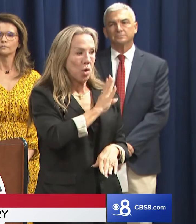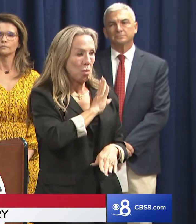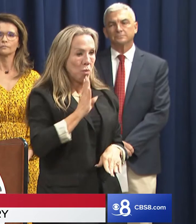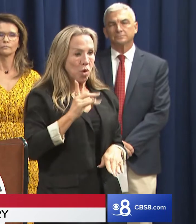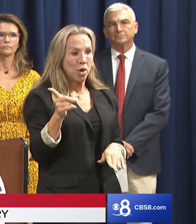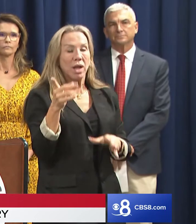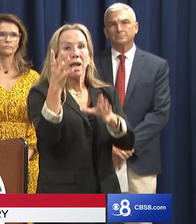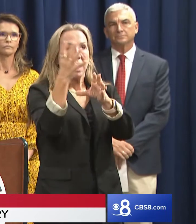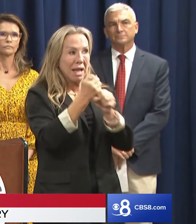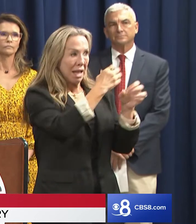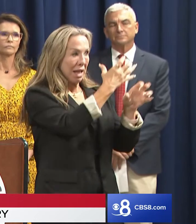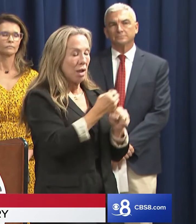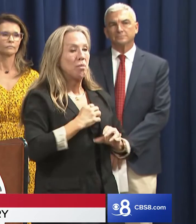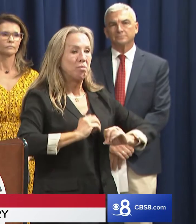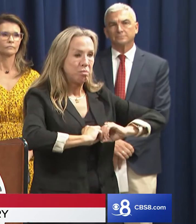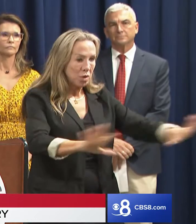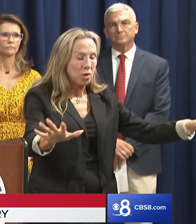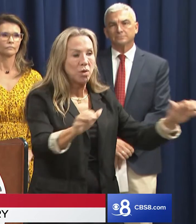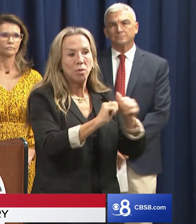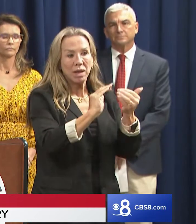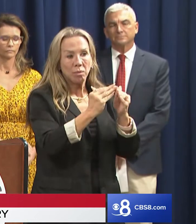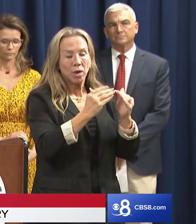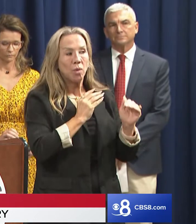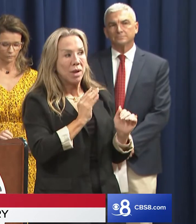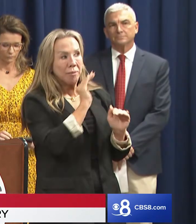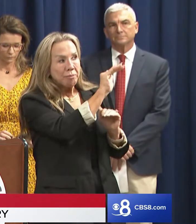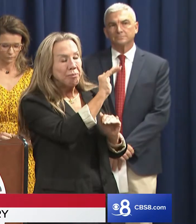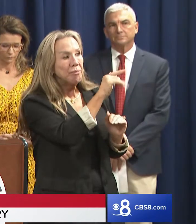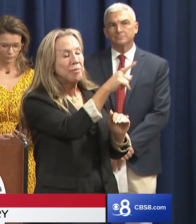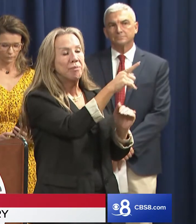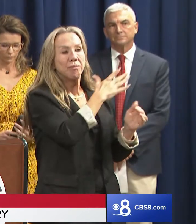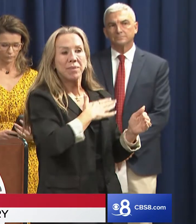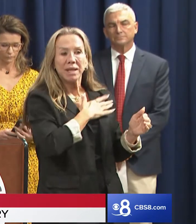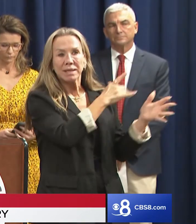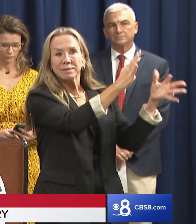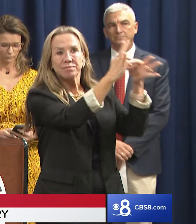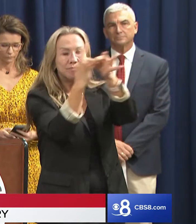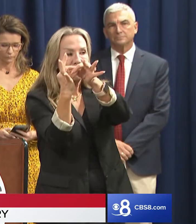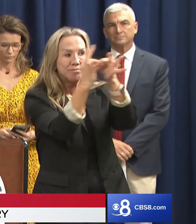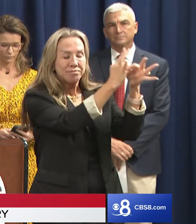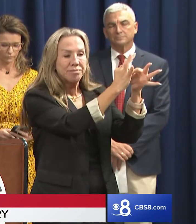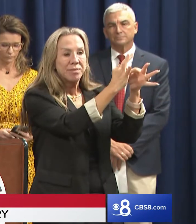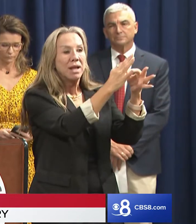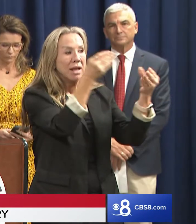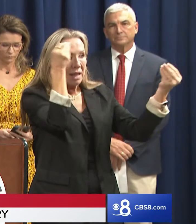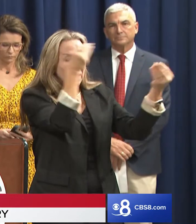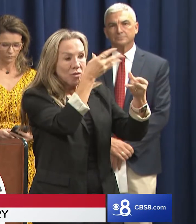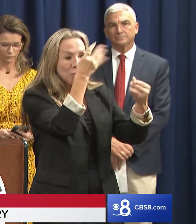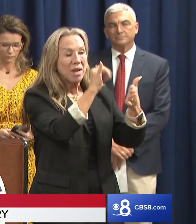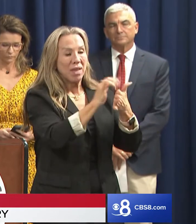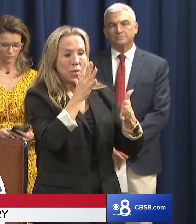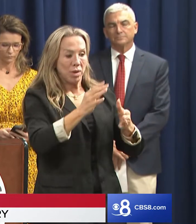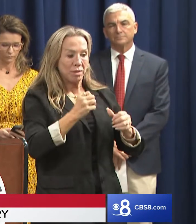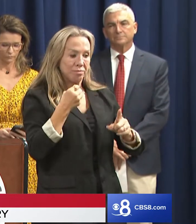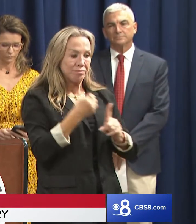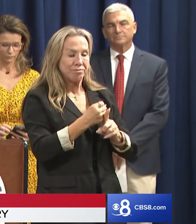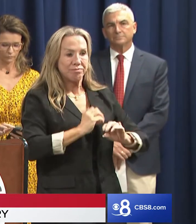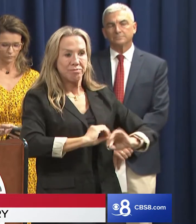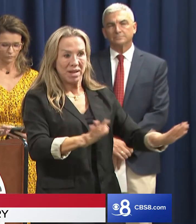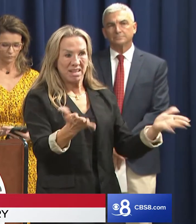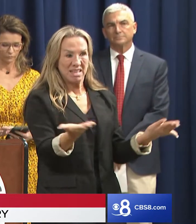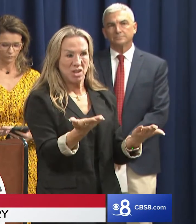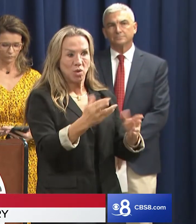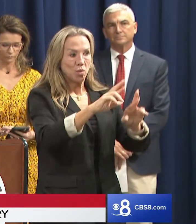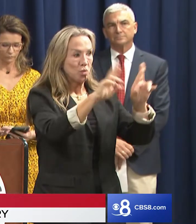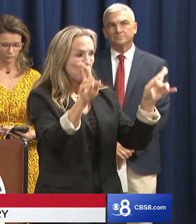communities. We are asking the state to work with Cal-Am and provide up-to-date information that's impacting our region. We're